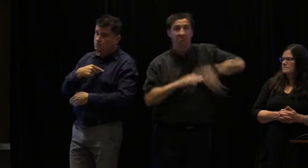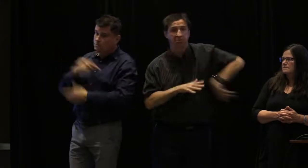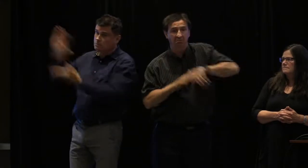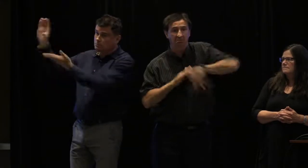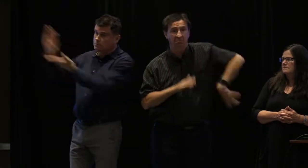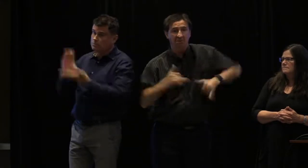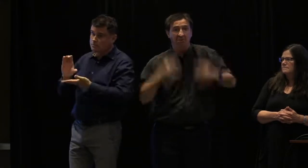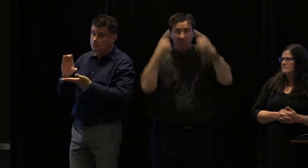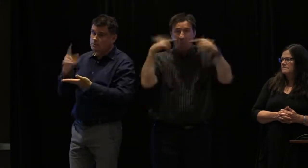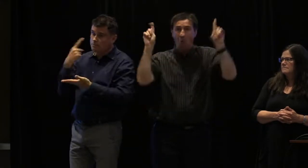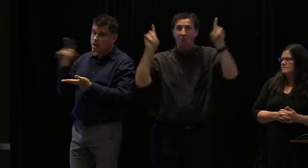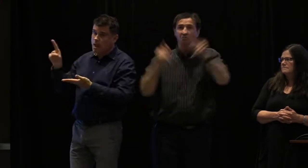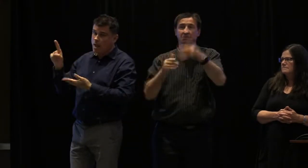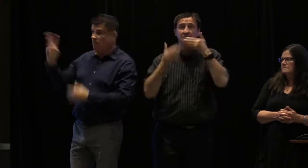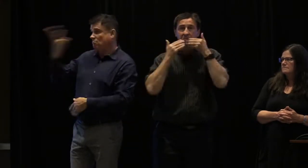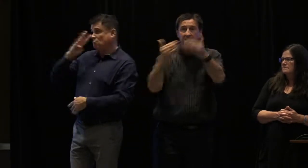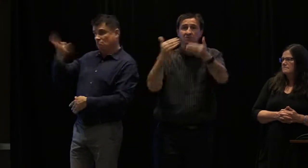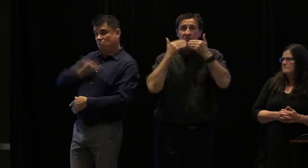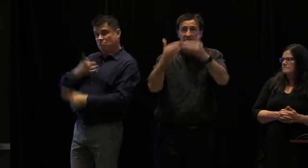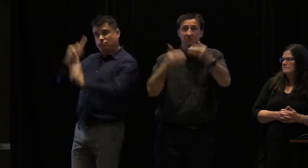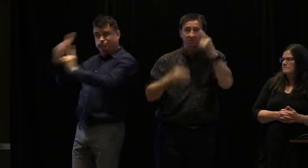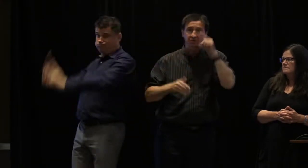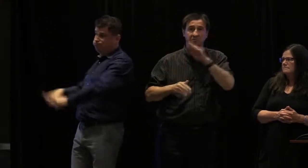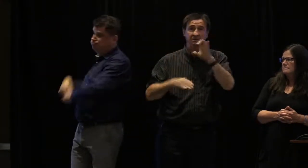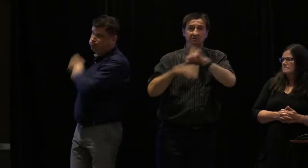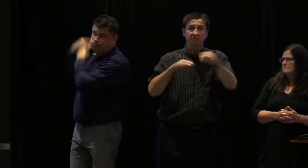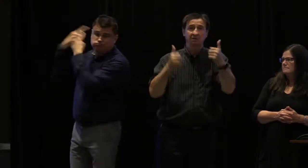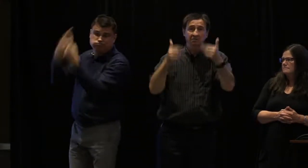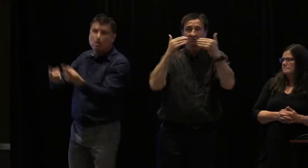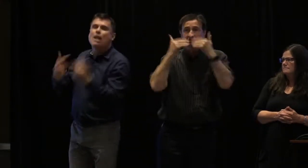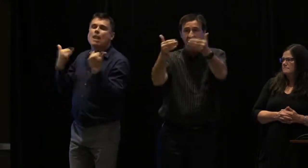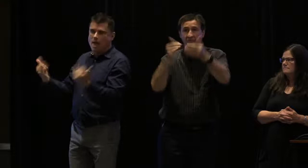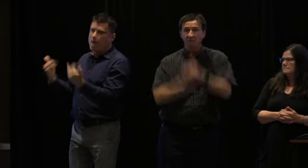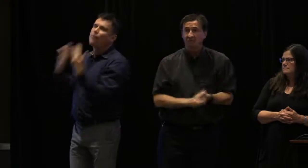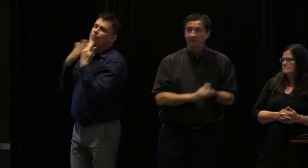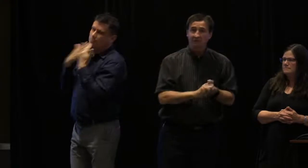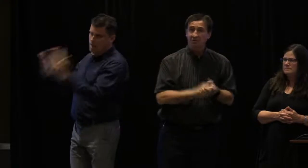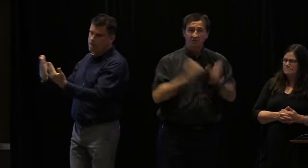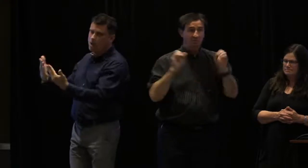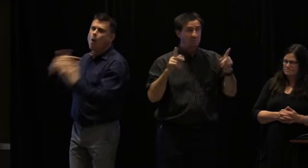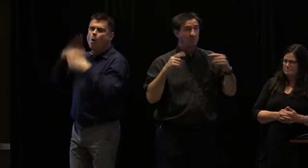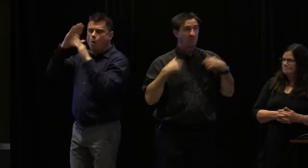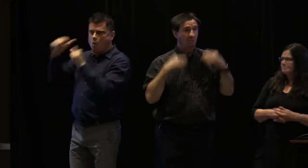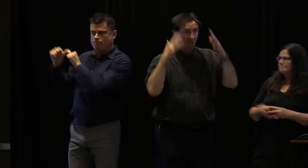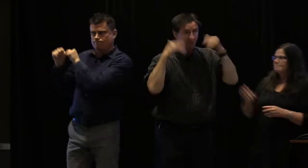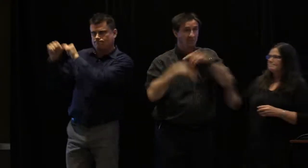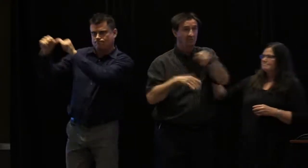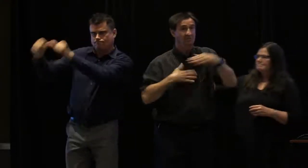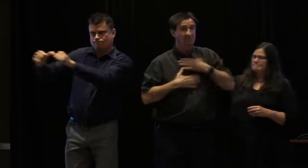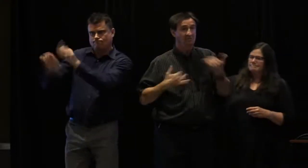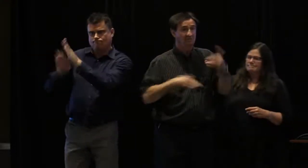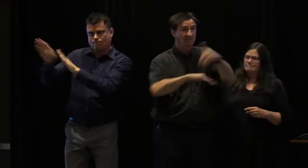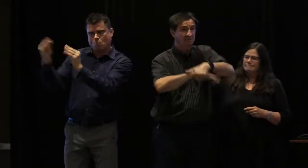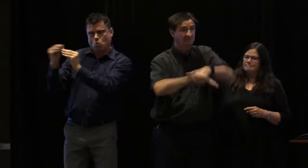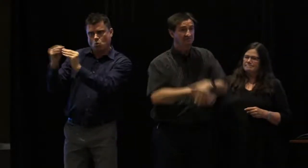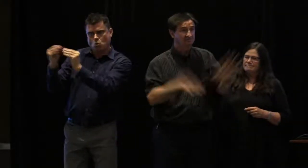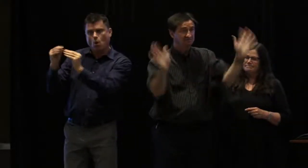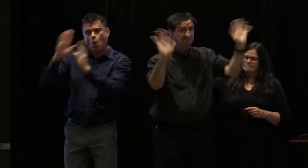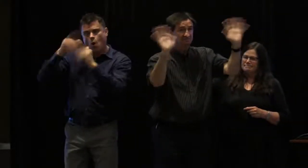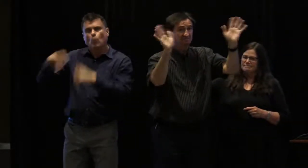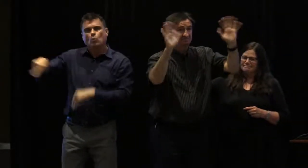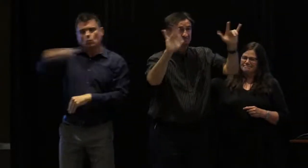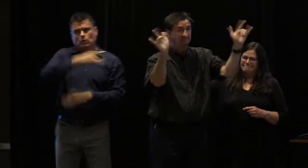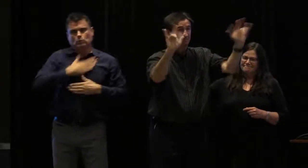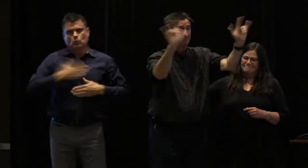I am so grateful. I'm sure the Accessible BC Act had something to do with that. So I think the government for their advocacy and